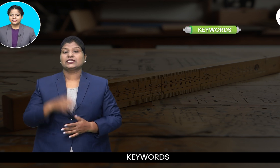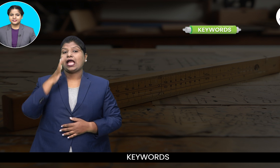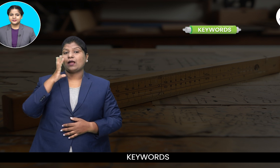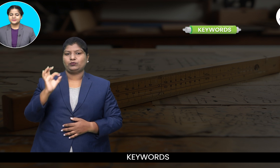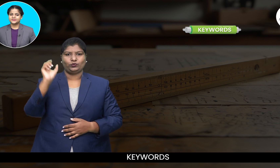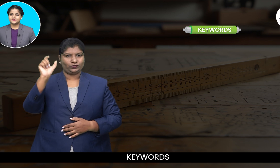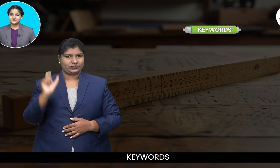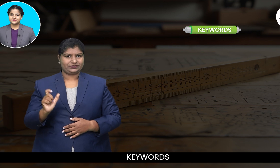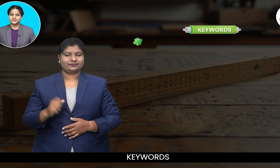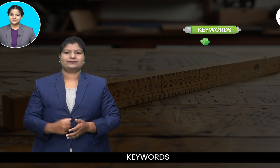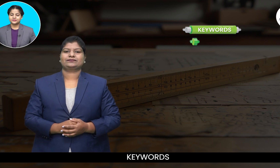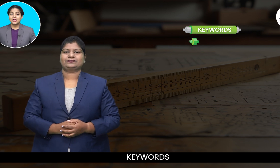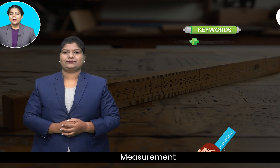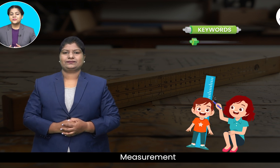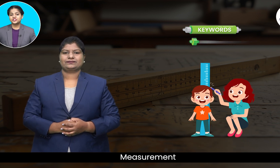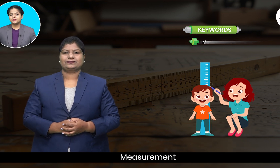Keywords.